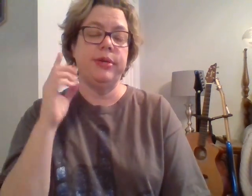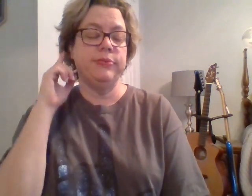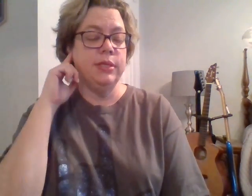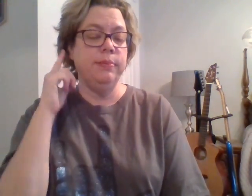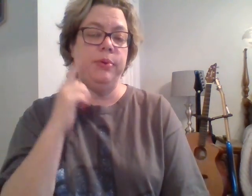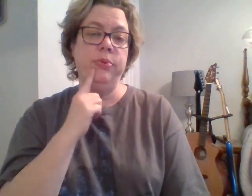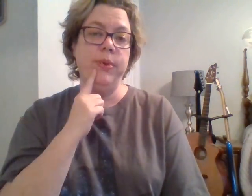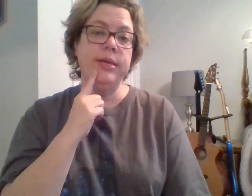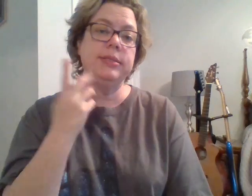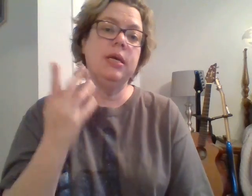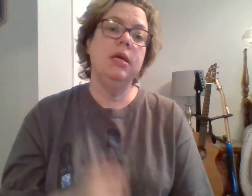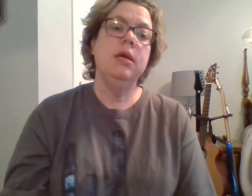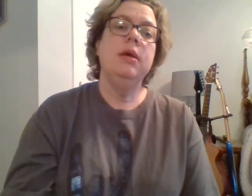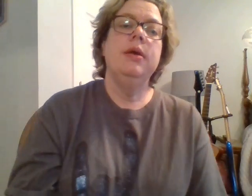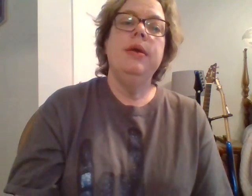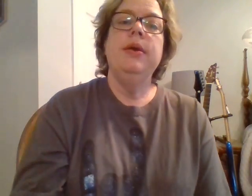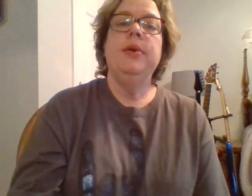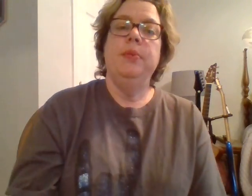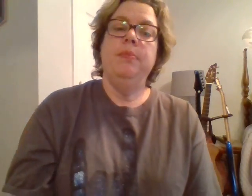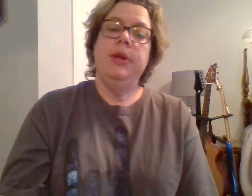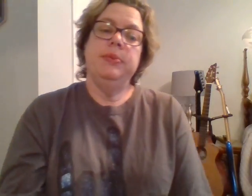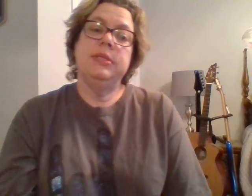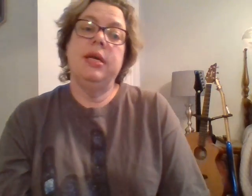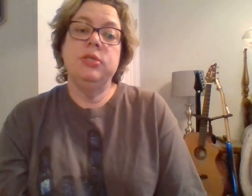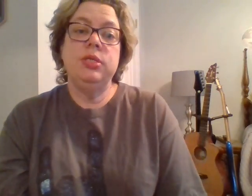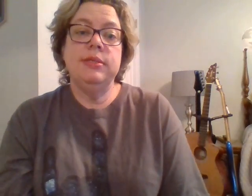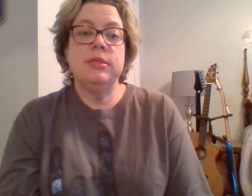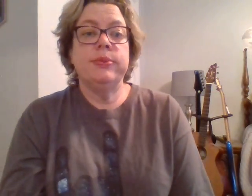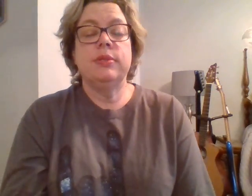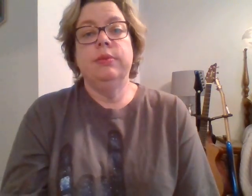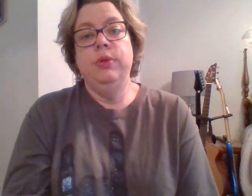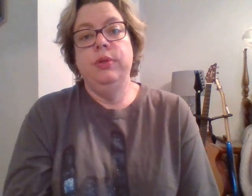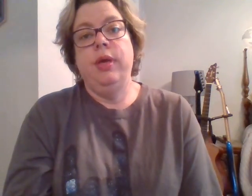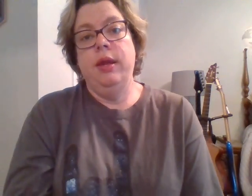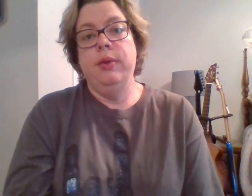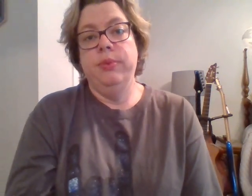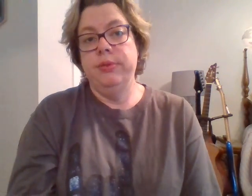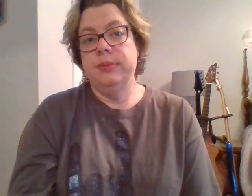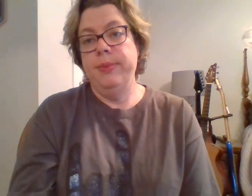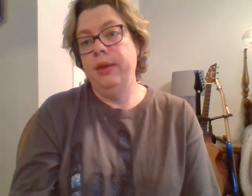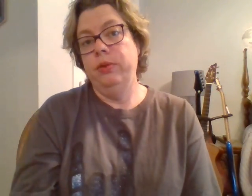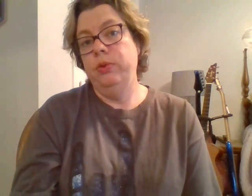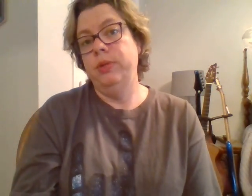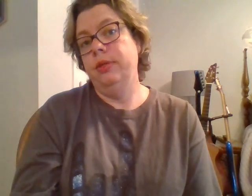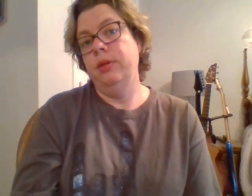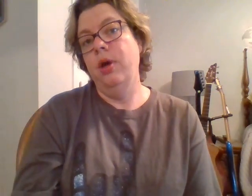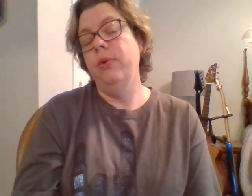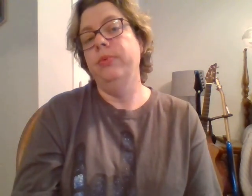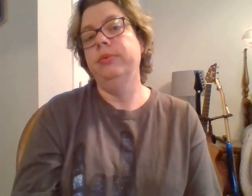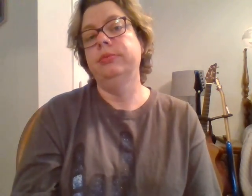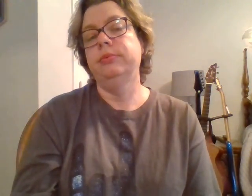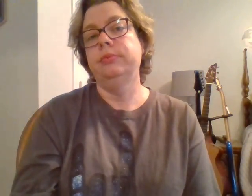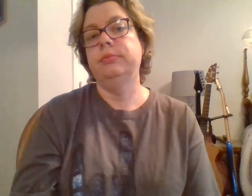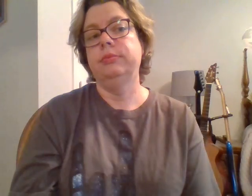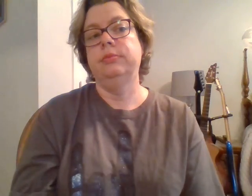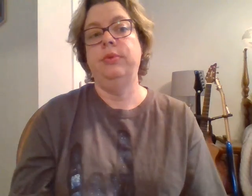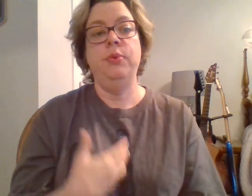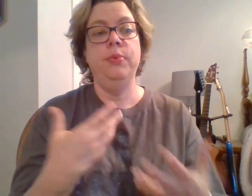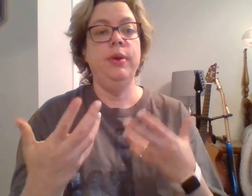seen it both ways. But it was like Jesus was communicating with this man who didn't know, who wouldn't have